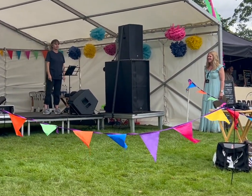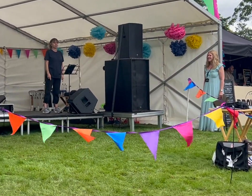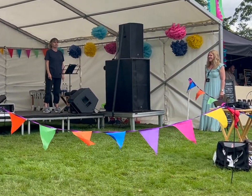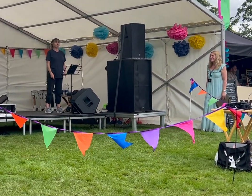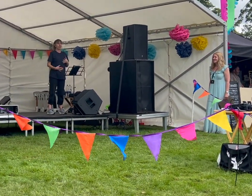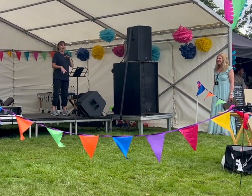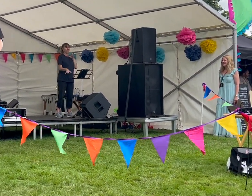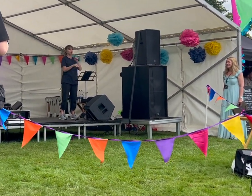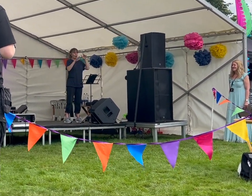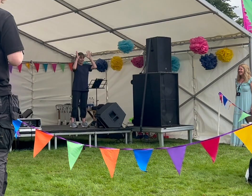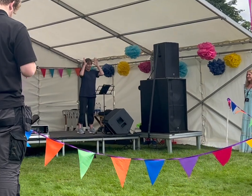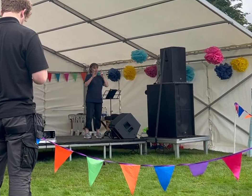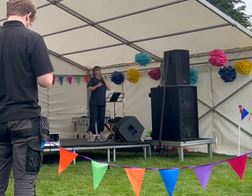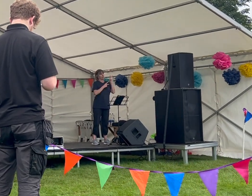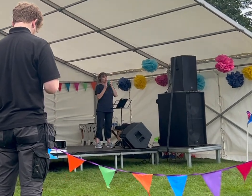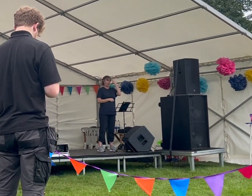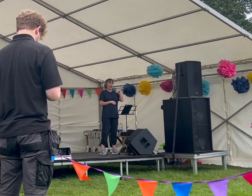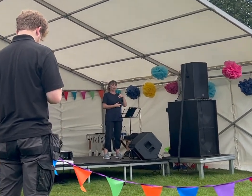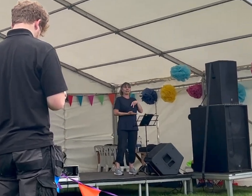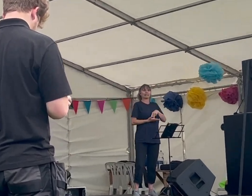Woo! I'm called Tracy Deer. The song's called Run Standby.